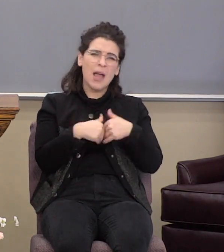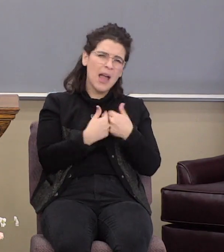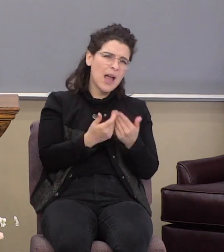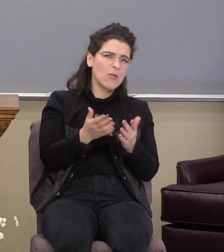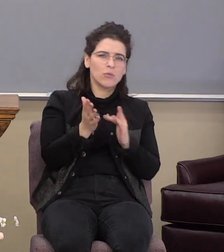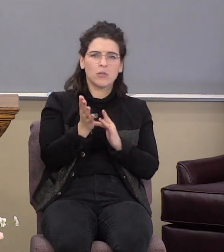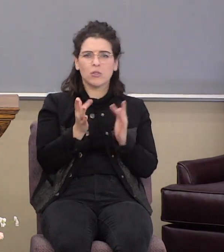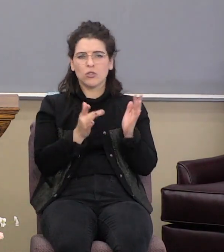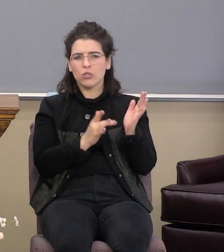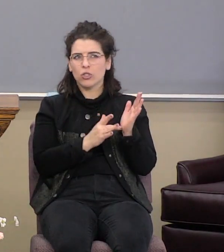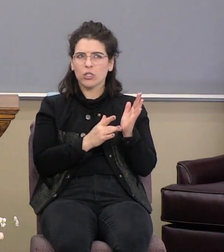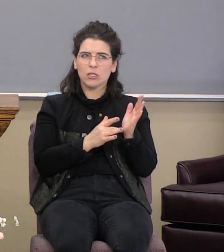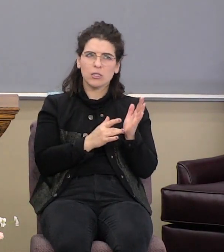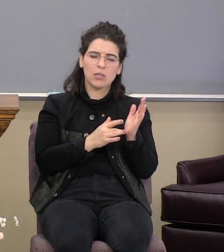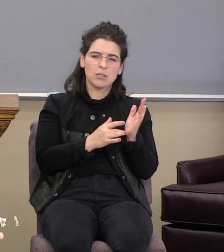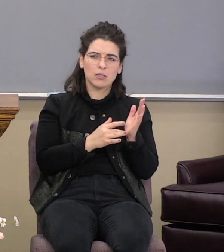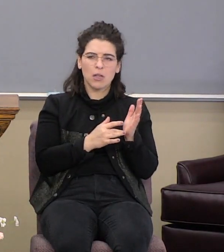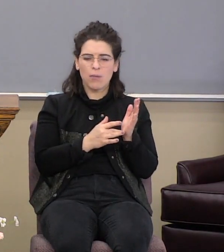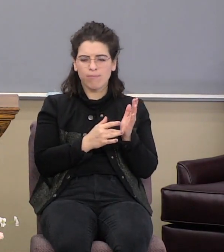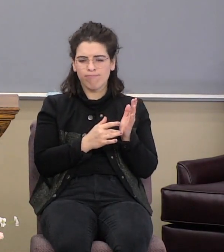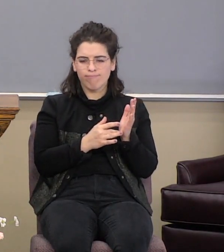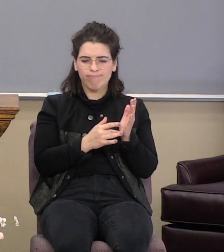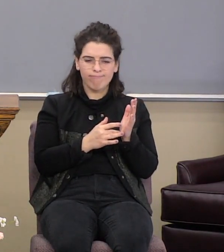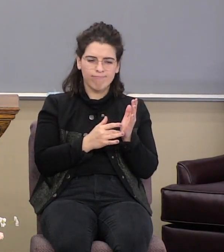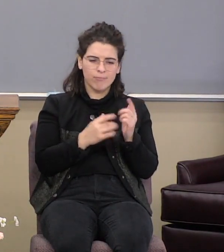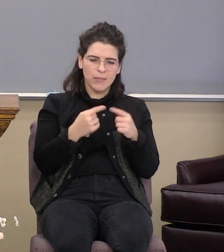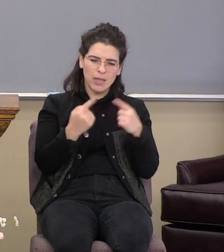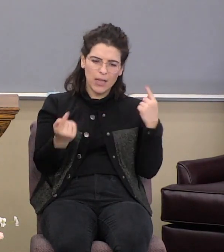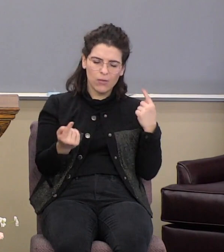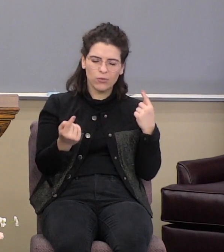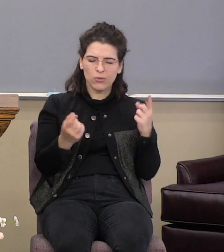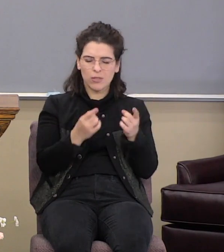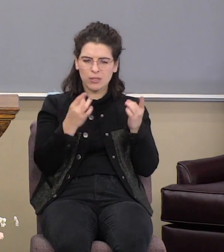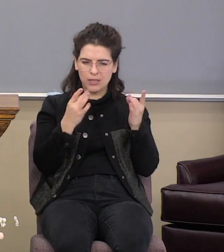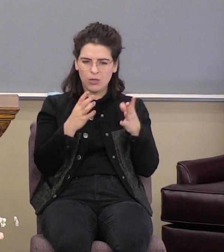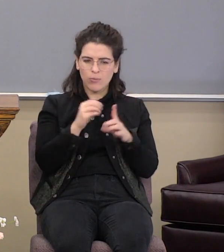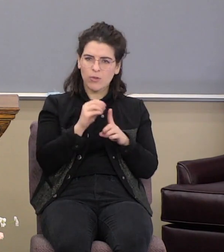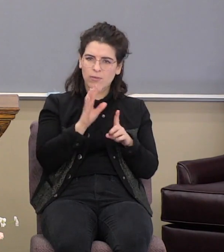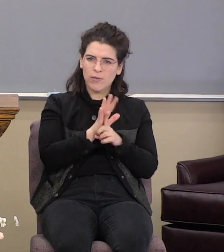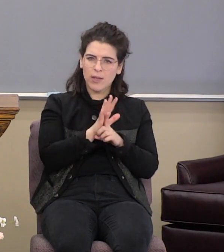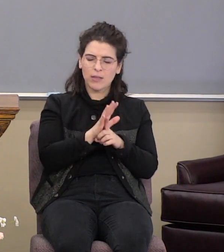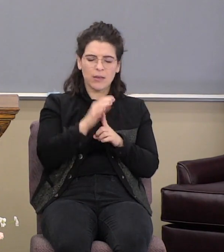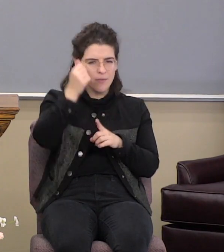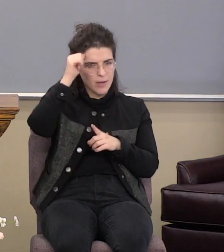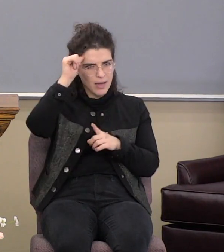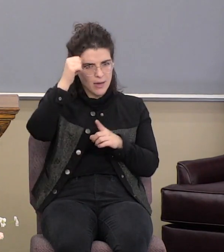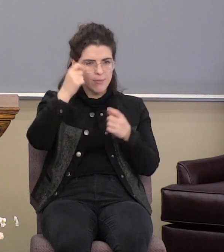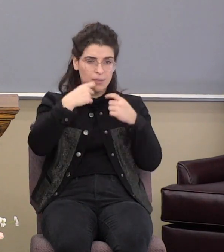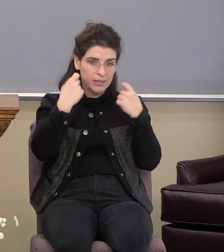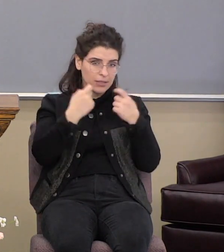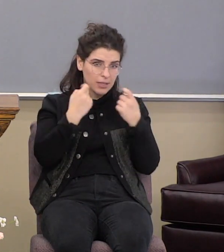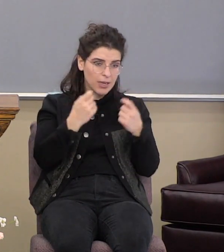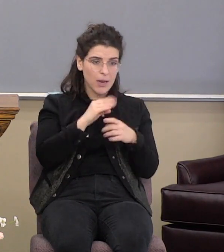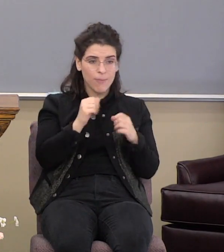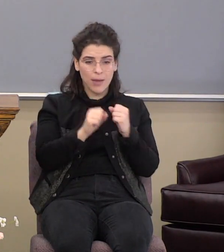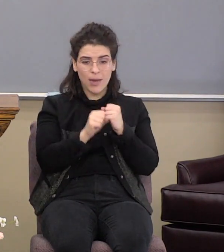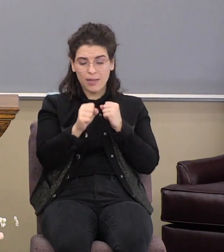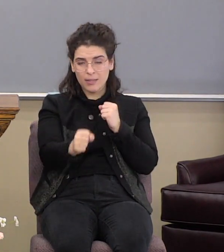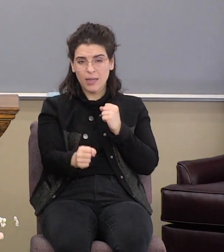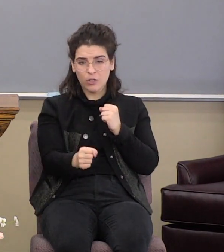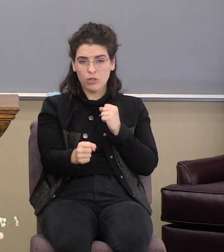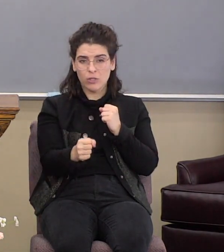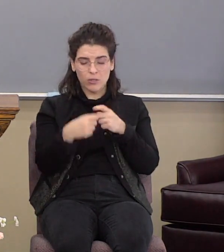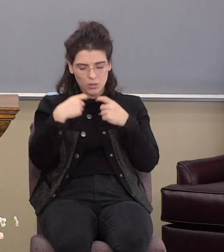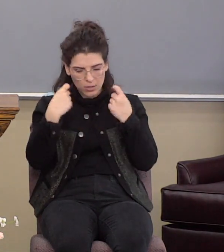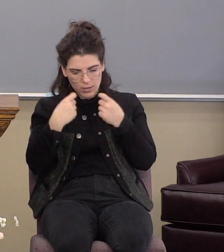Jesus counter the devastating effect of Adam's sin and, by extension,